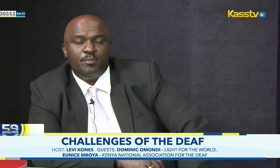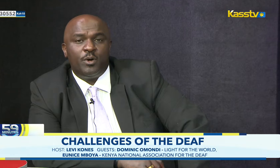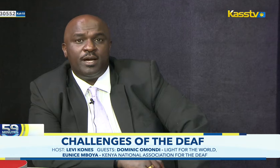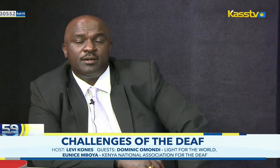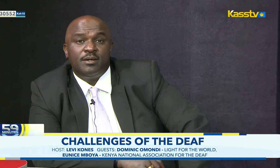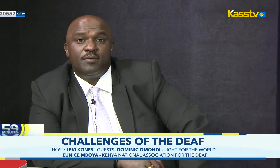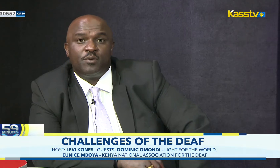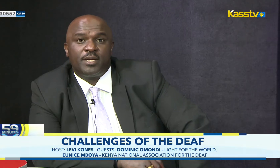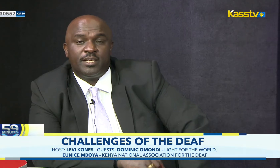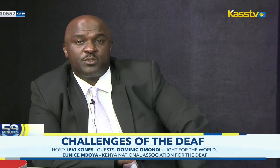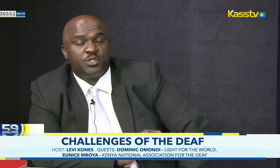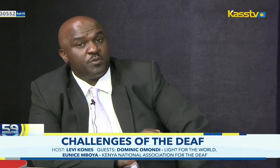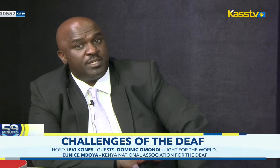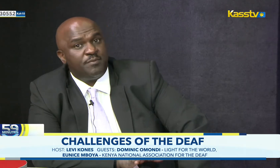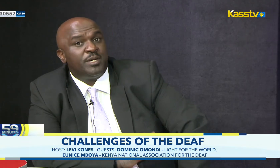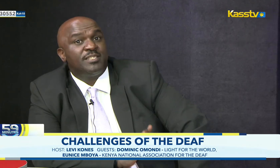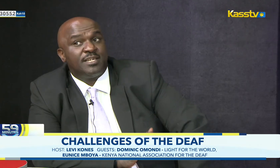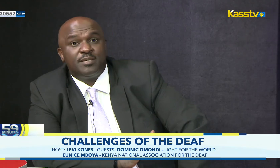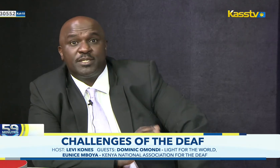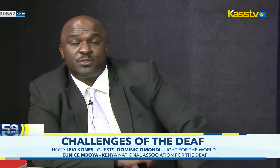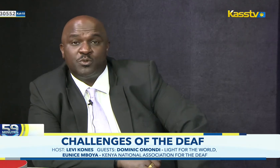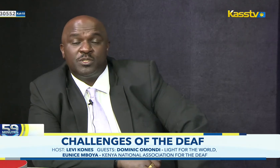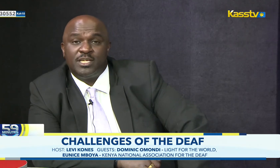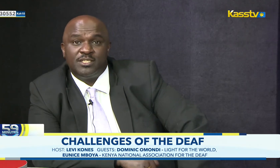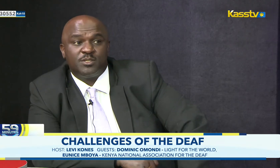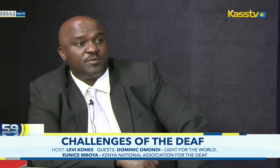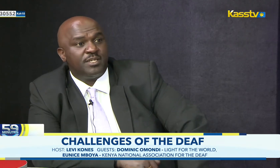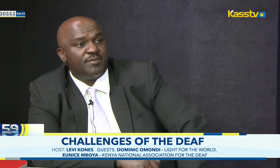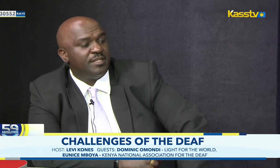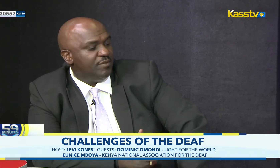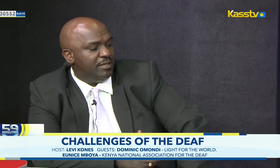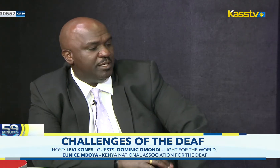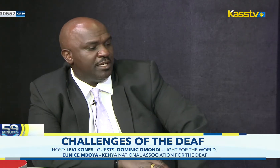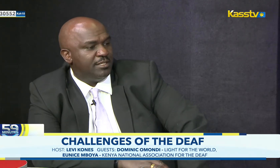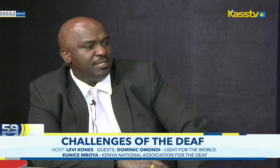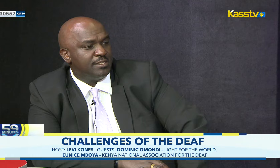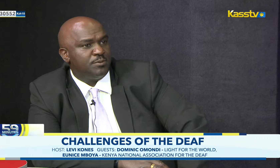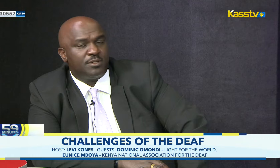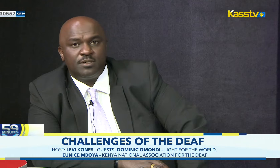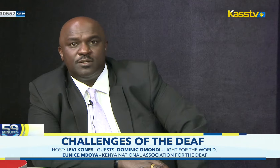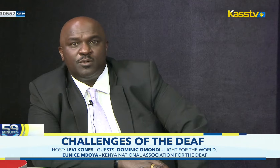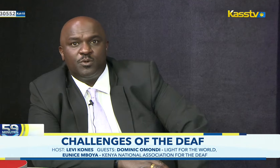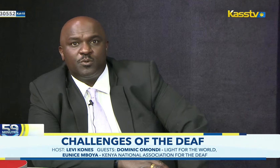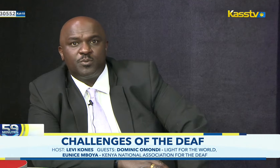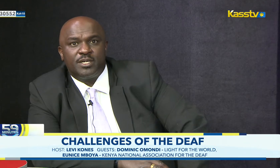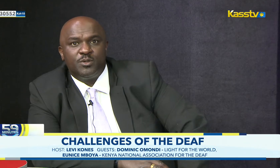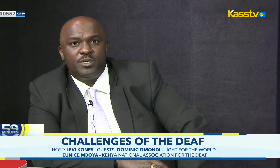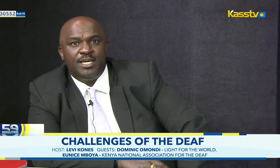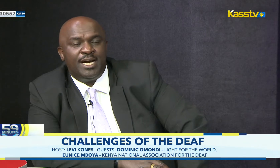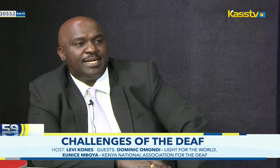Mboya from the Kenya Association of the Deaf. We are discussing matters to do with challenges of the deaf, and they've really been enlightening us on what we can do here at,